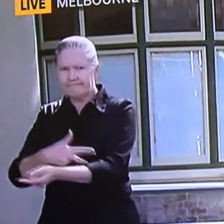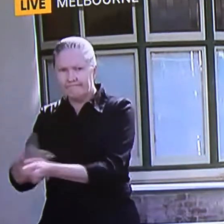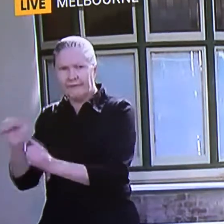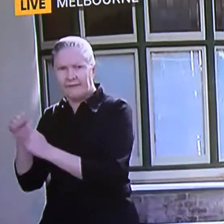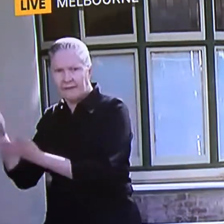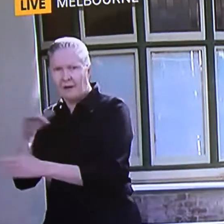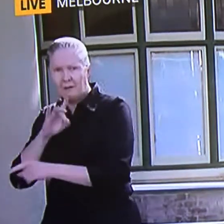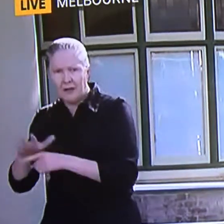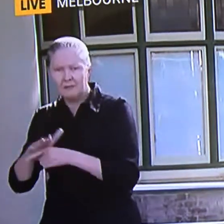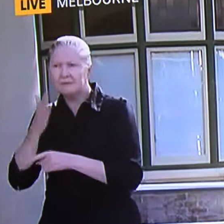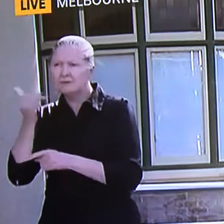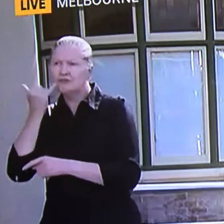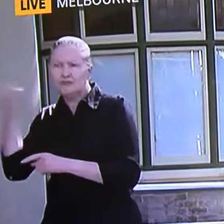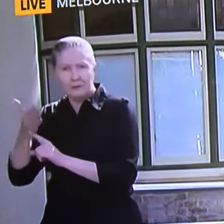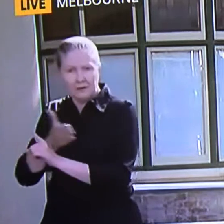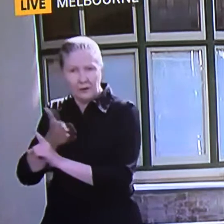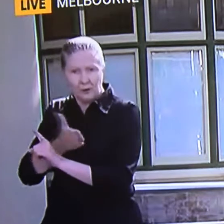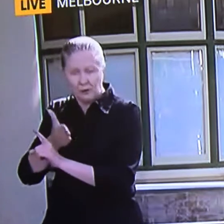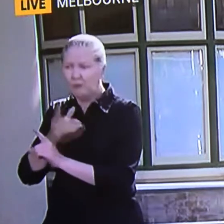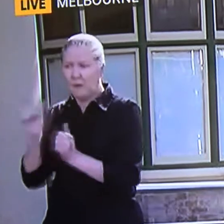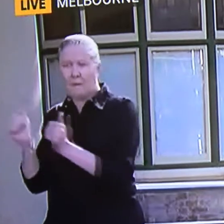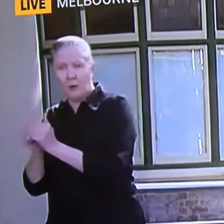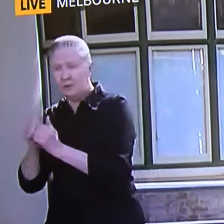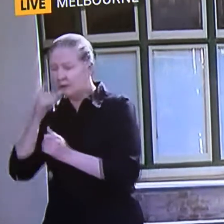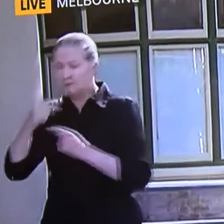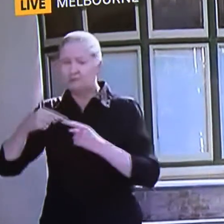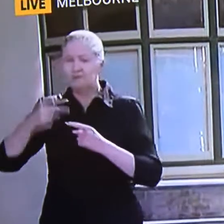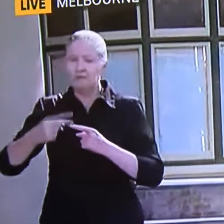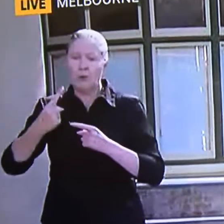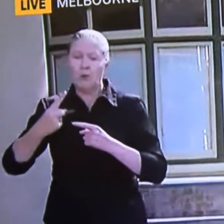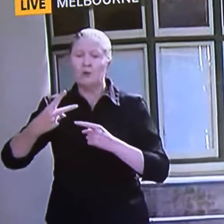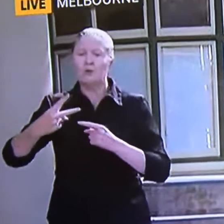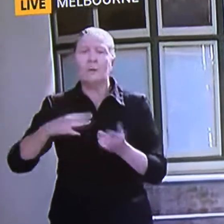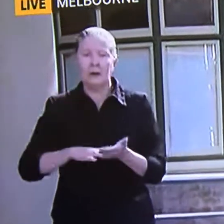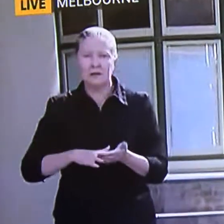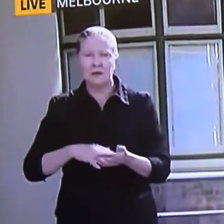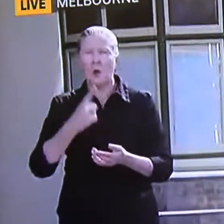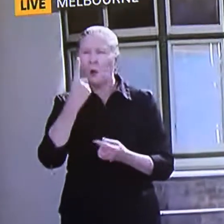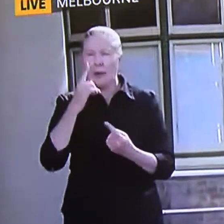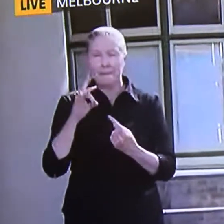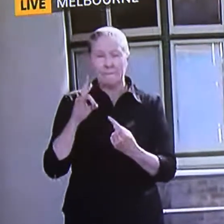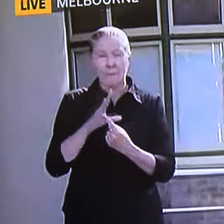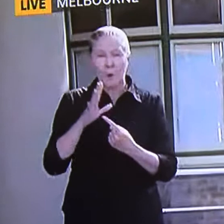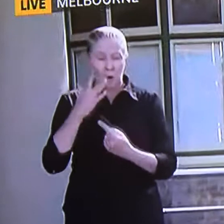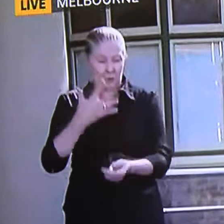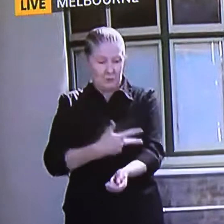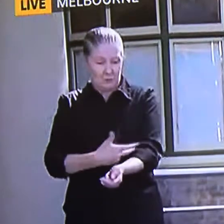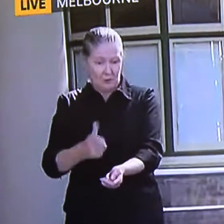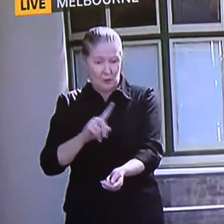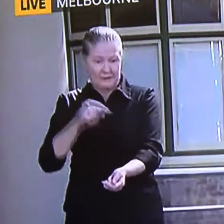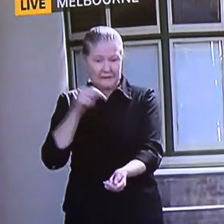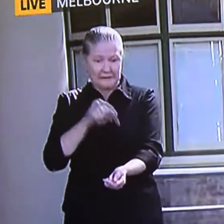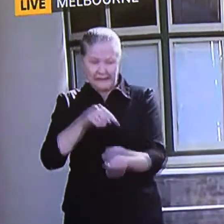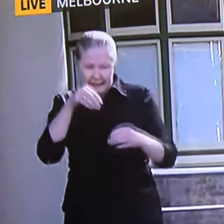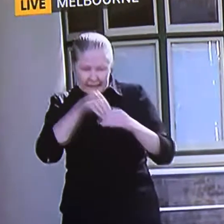Ring ahead, make an appointment. It could be any time in the next 2 months. One of the products which is very important is blood